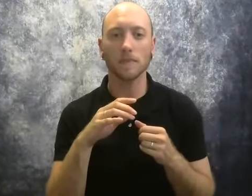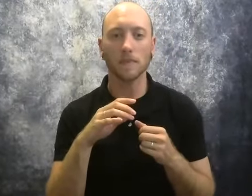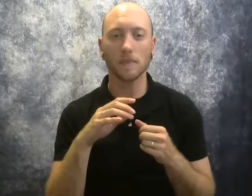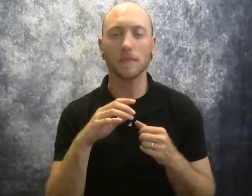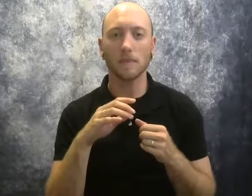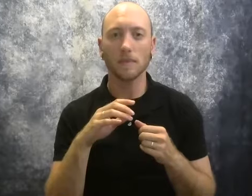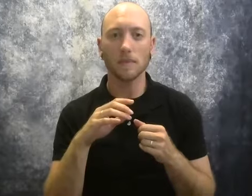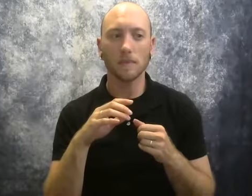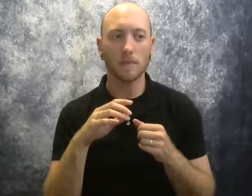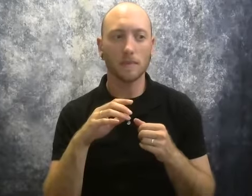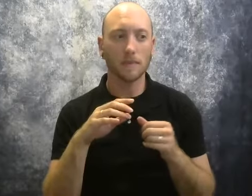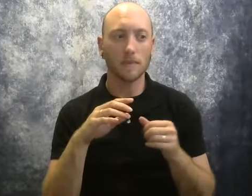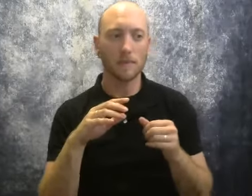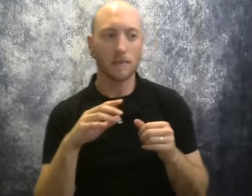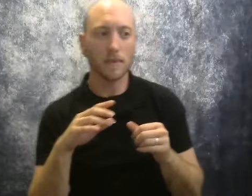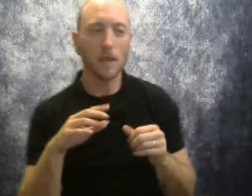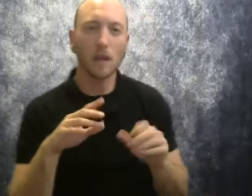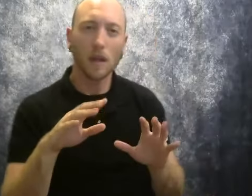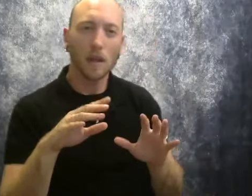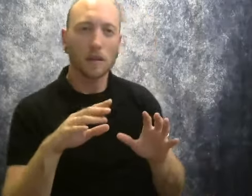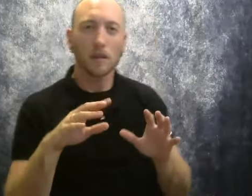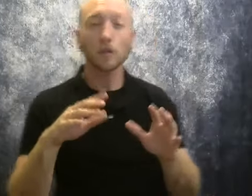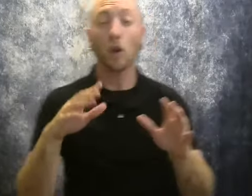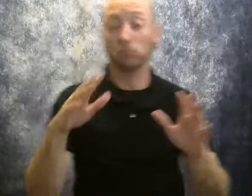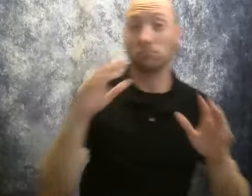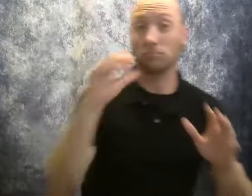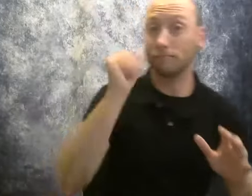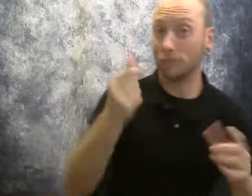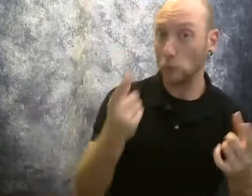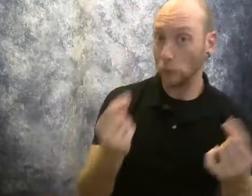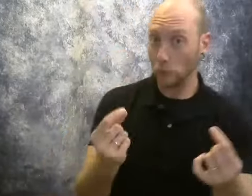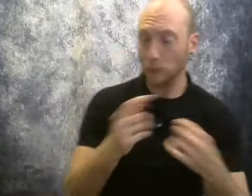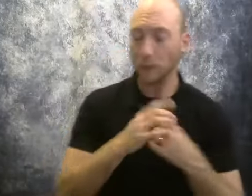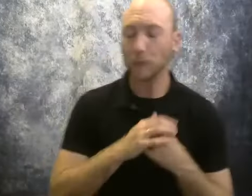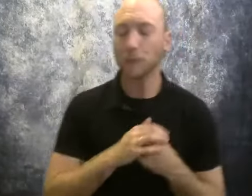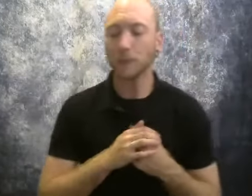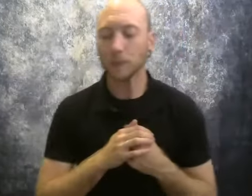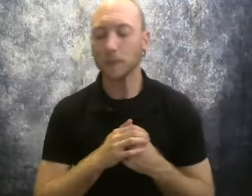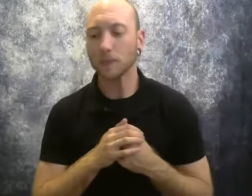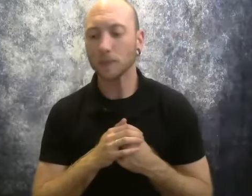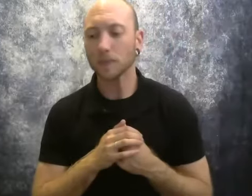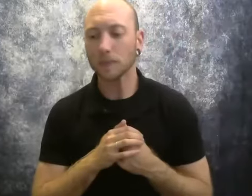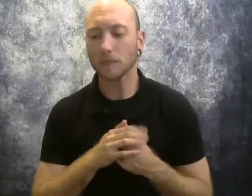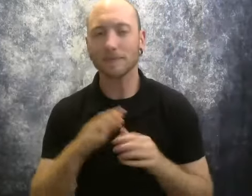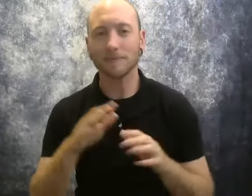So I went away with the shift. I mean, these visual things were better for me. Next day we went in, and